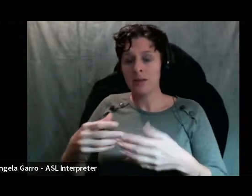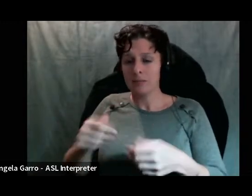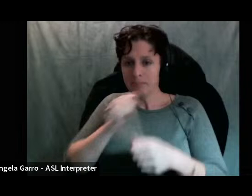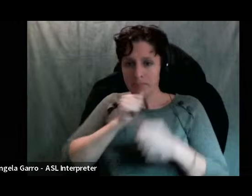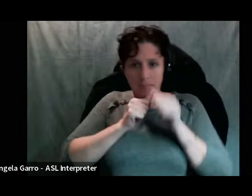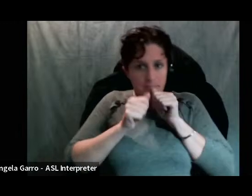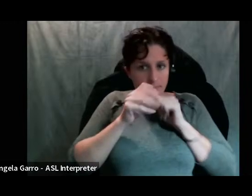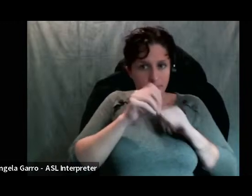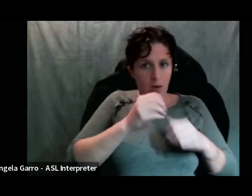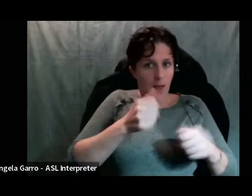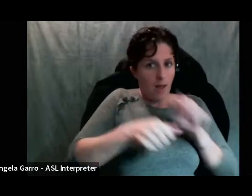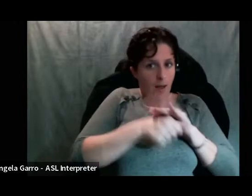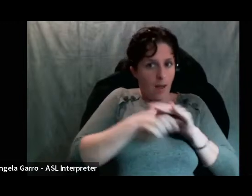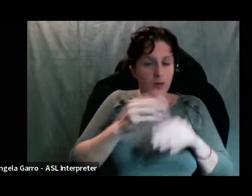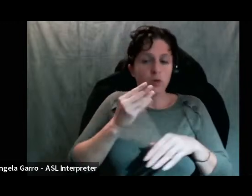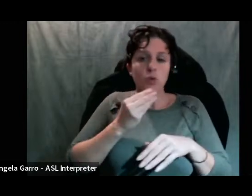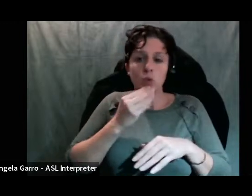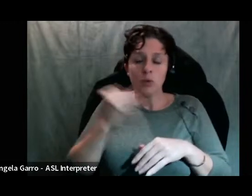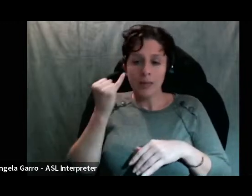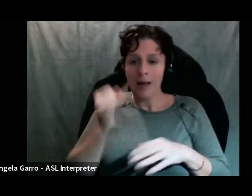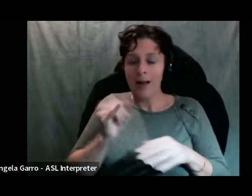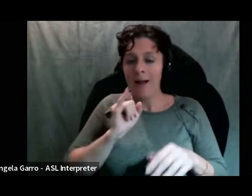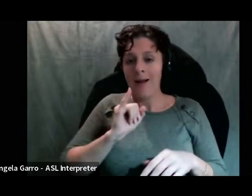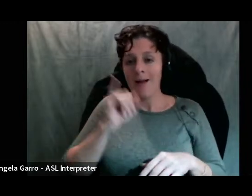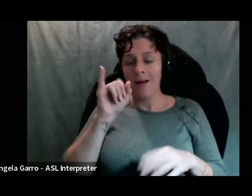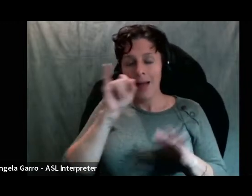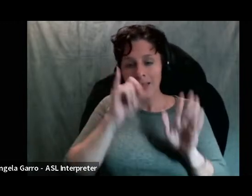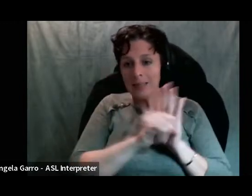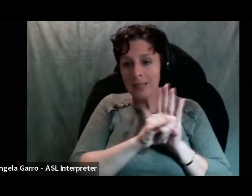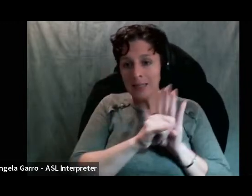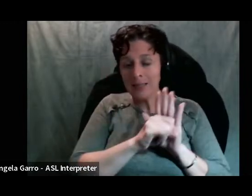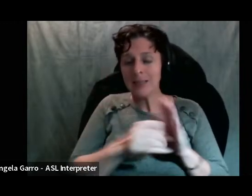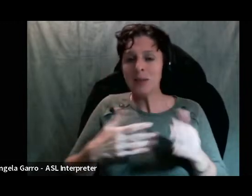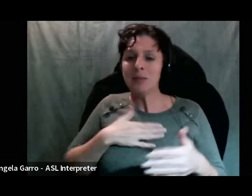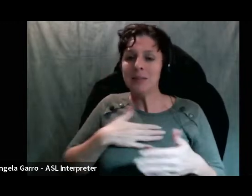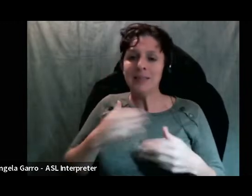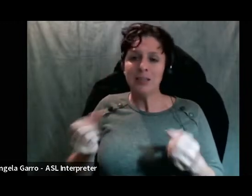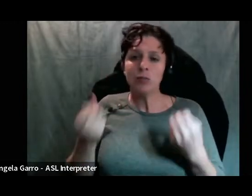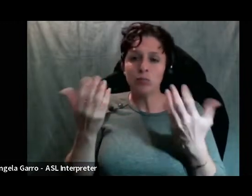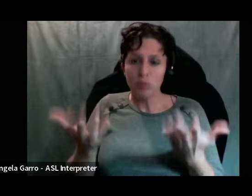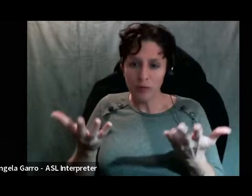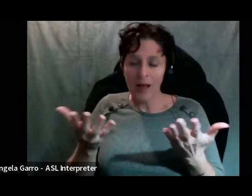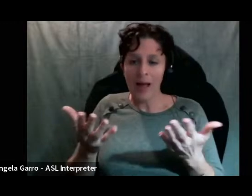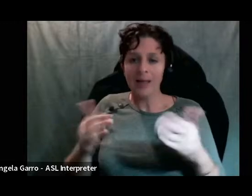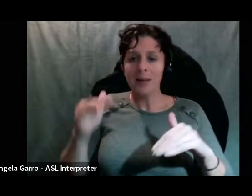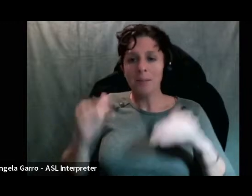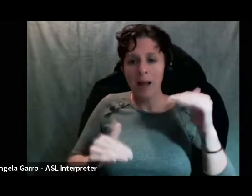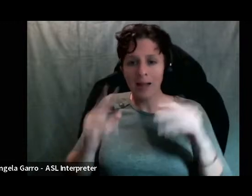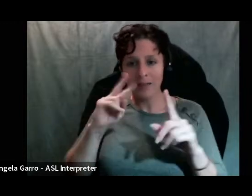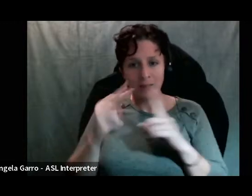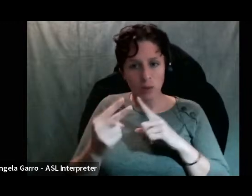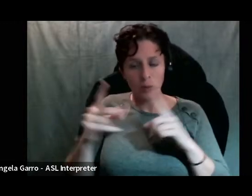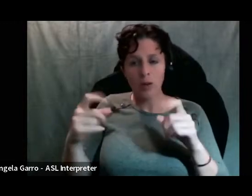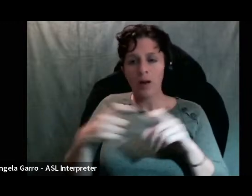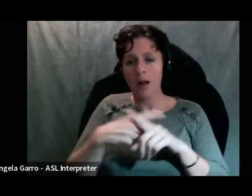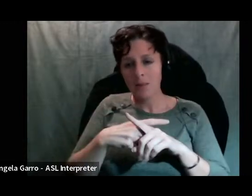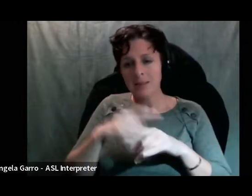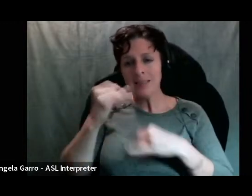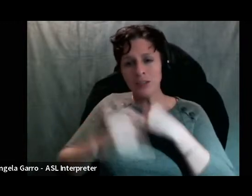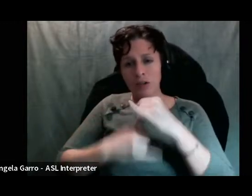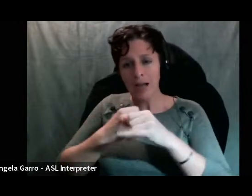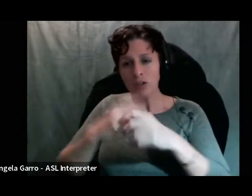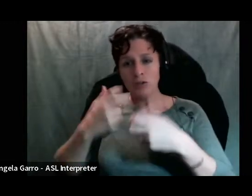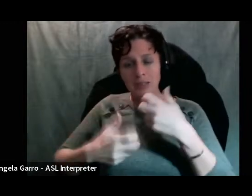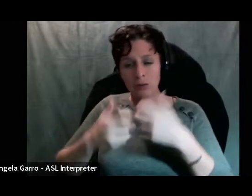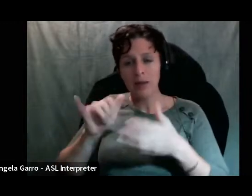identities. I ask that you please provide a balanced, comprehensive view of complex international issues